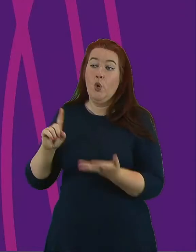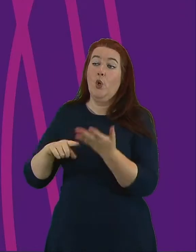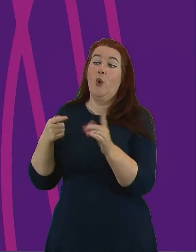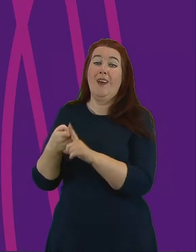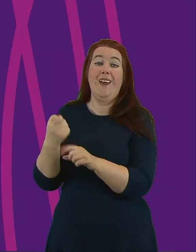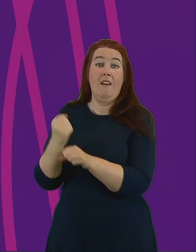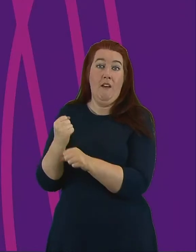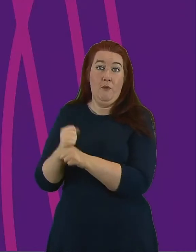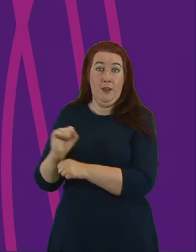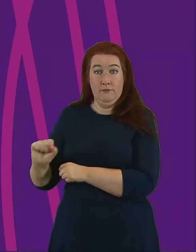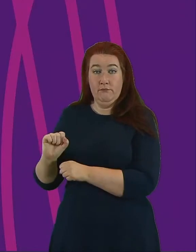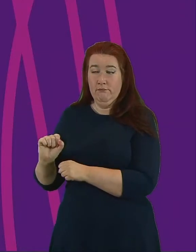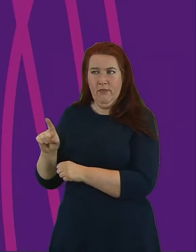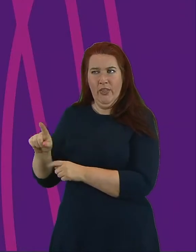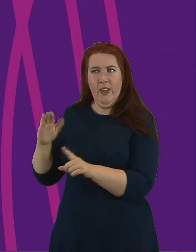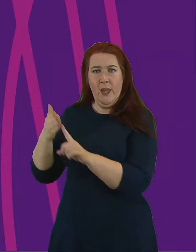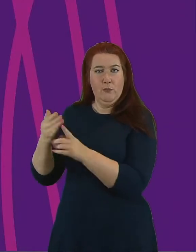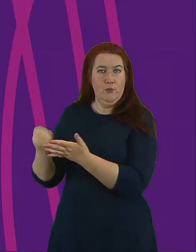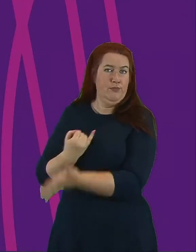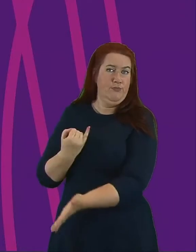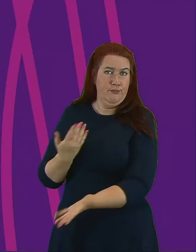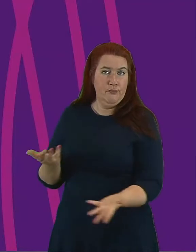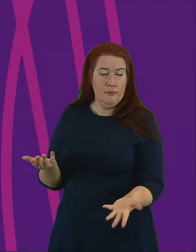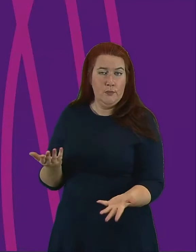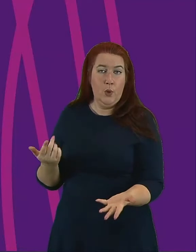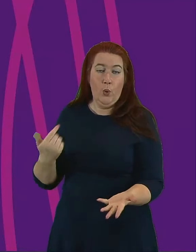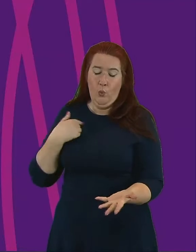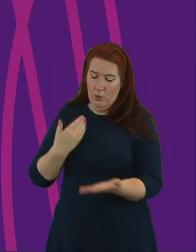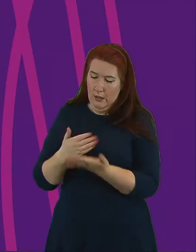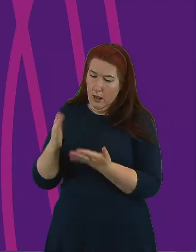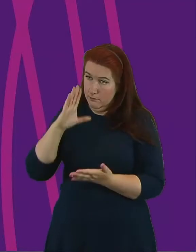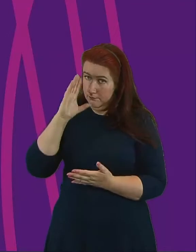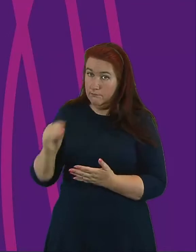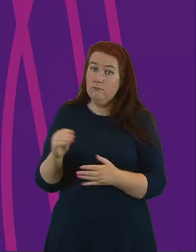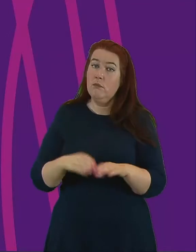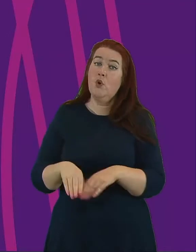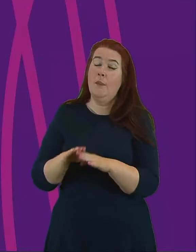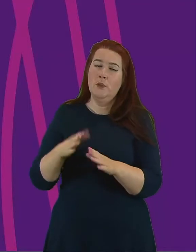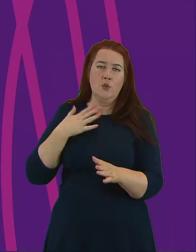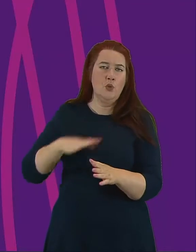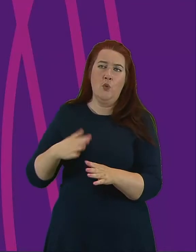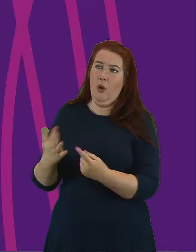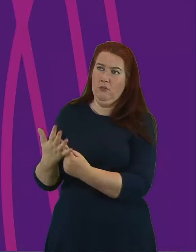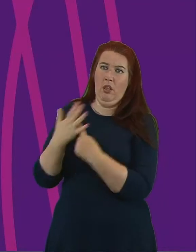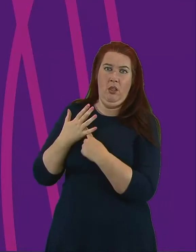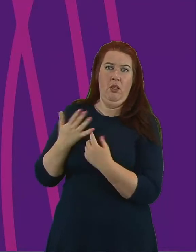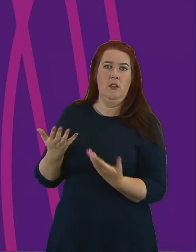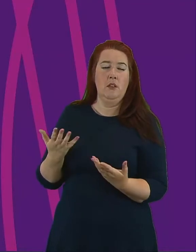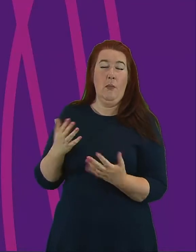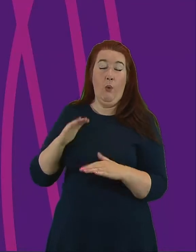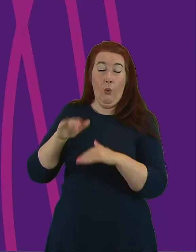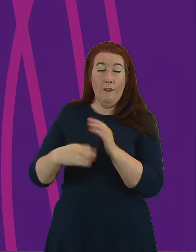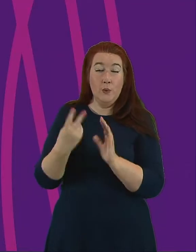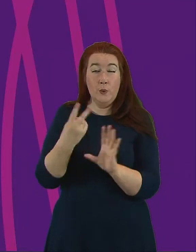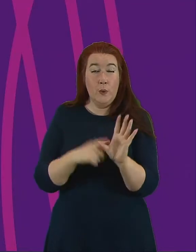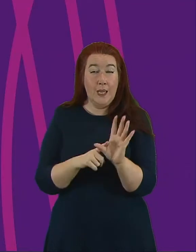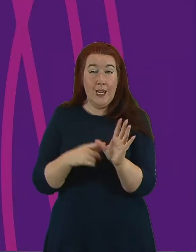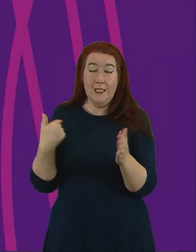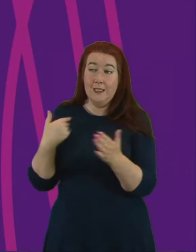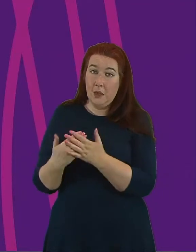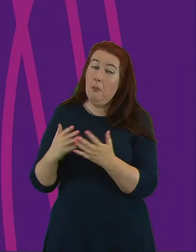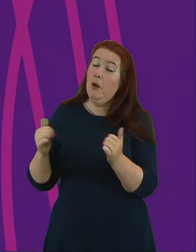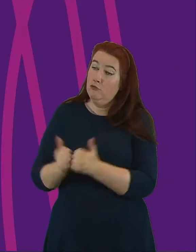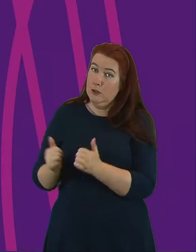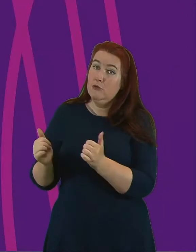intends to oppose. We made it clear on common frameworks we would not have them imposed. But for 2 years, over 2 years, we have been able to agree on